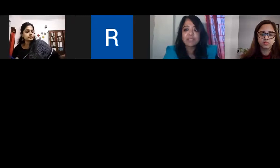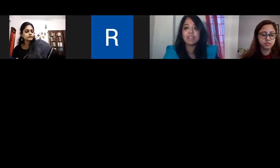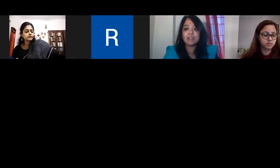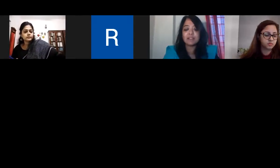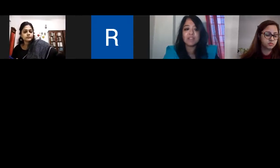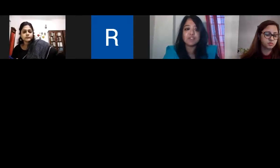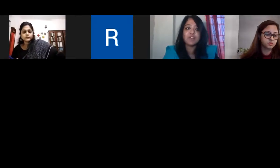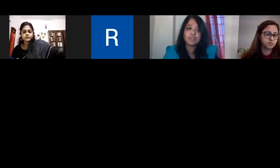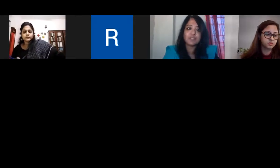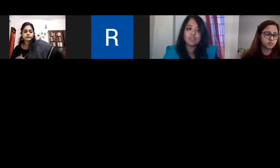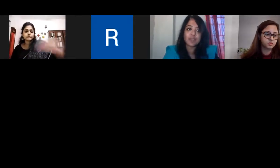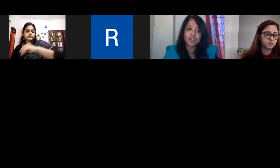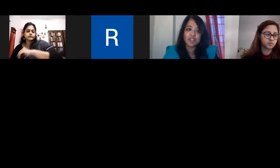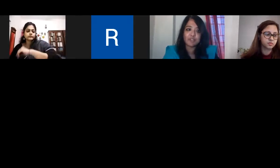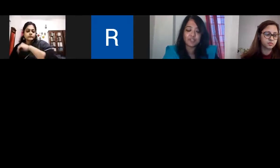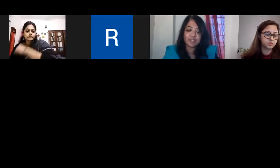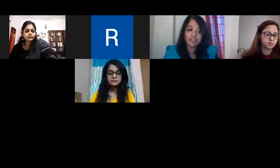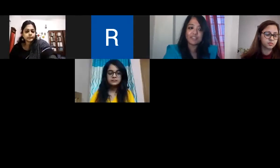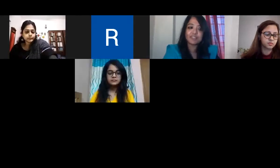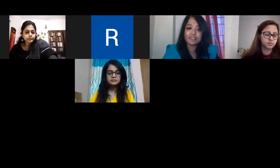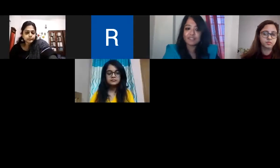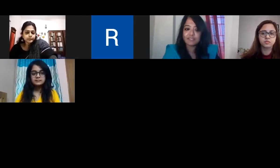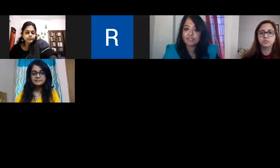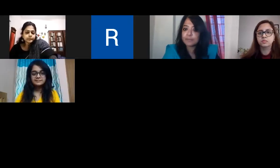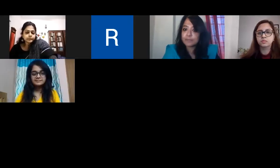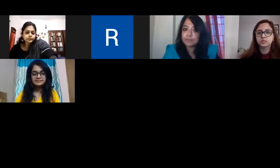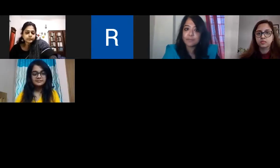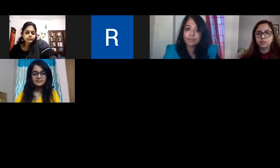please introduce our chair for today.